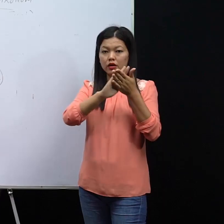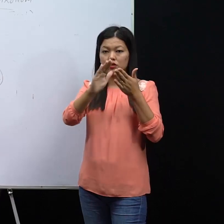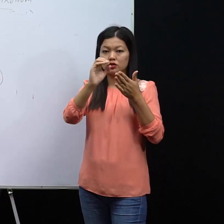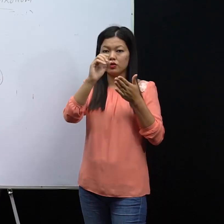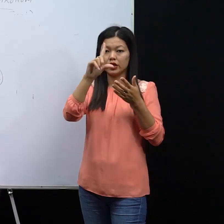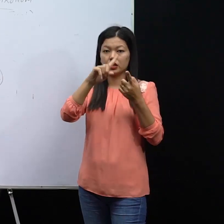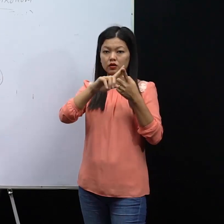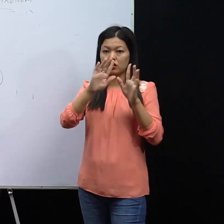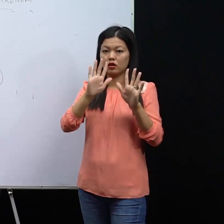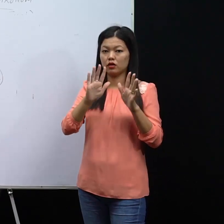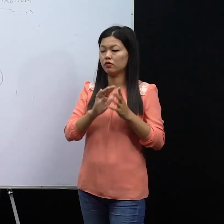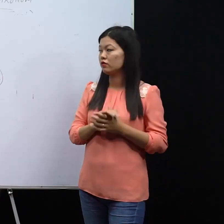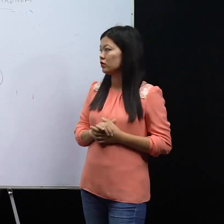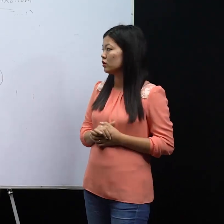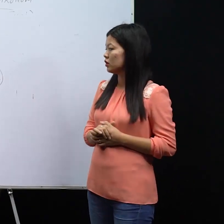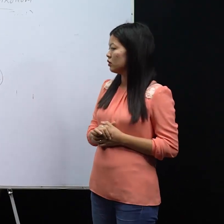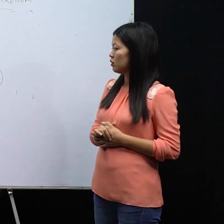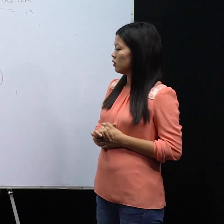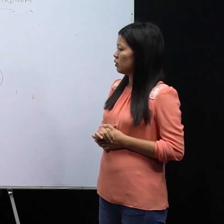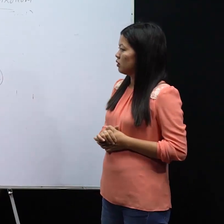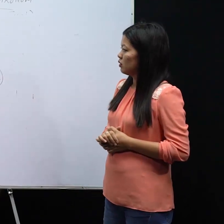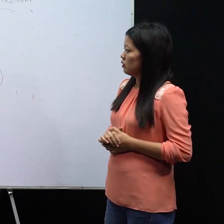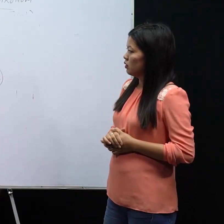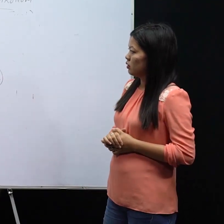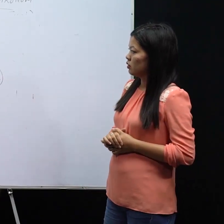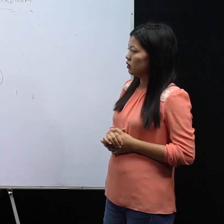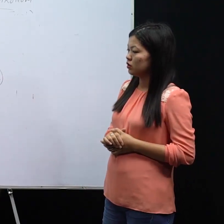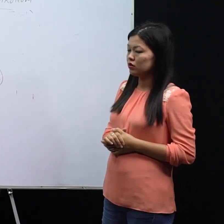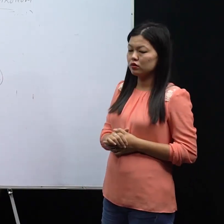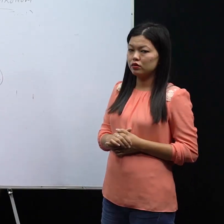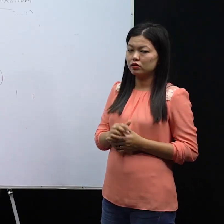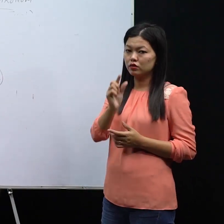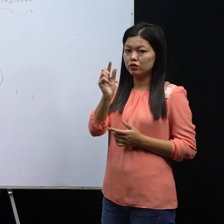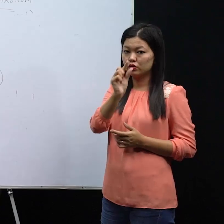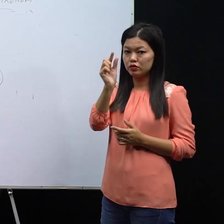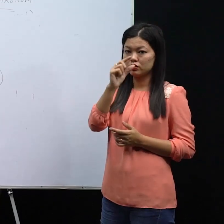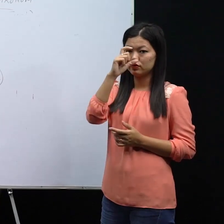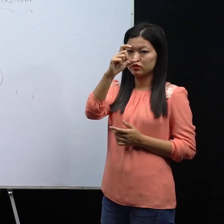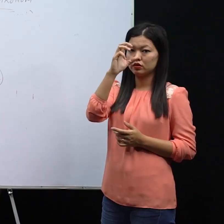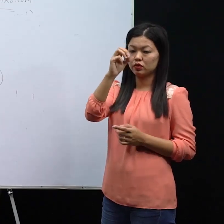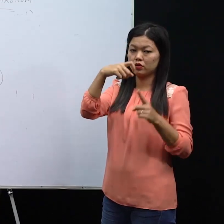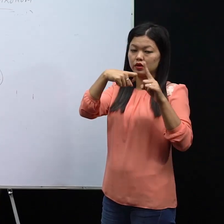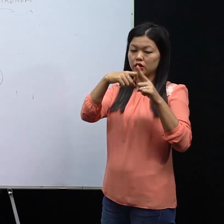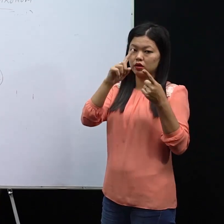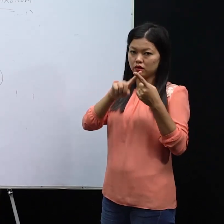holes. Okay, so now the main important use of this coke is that this,